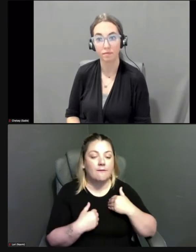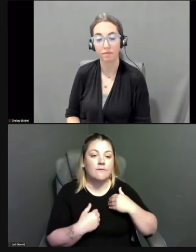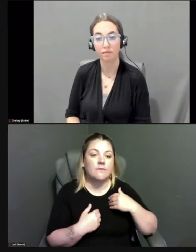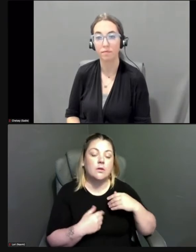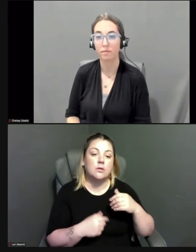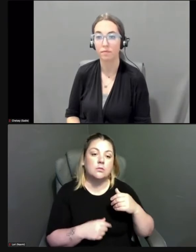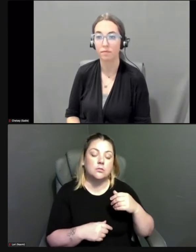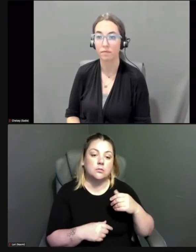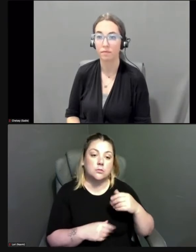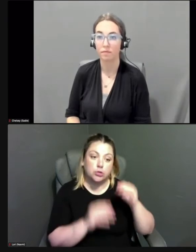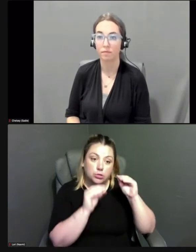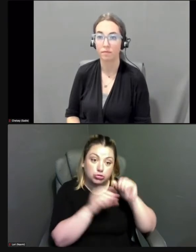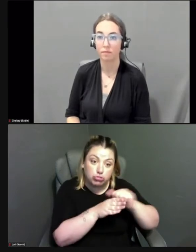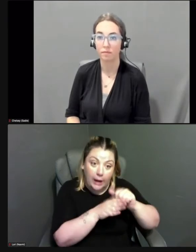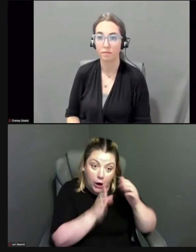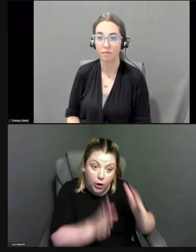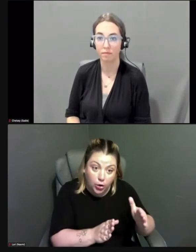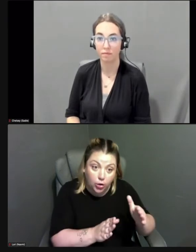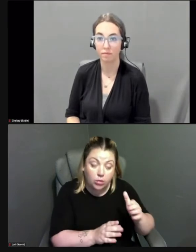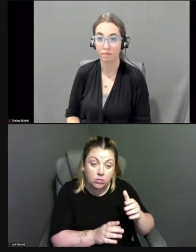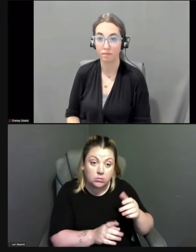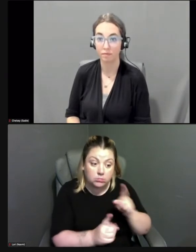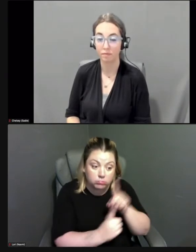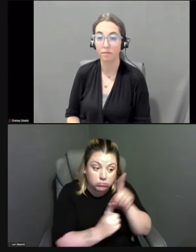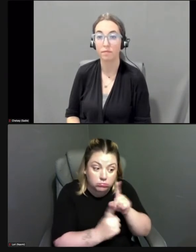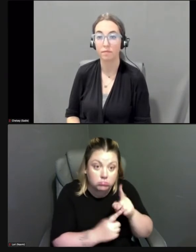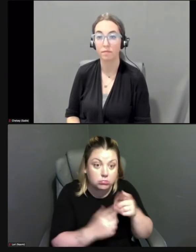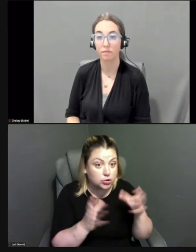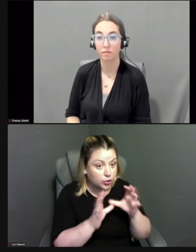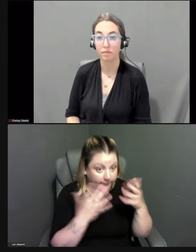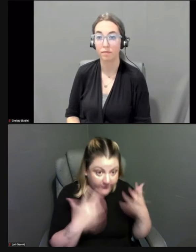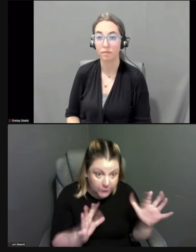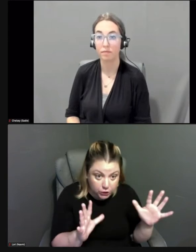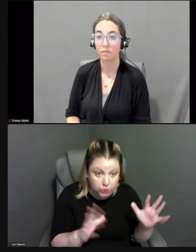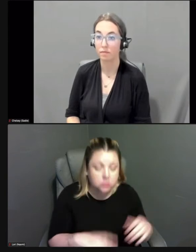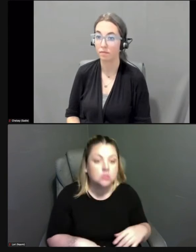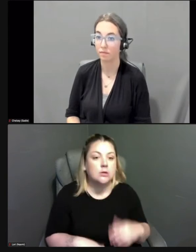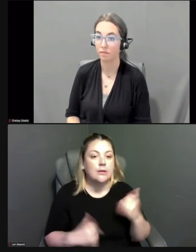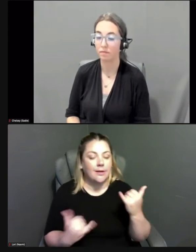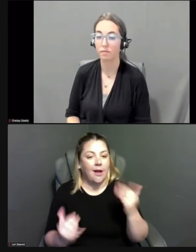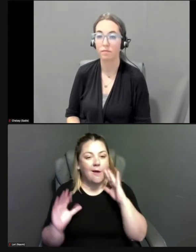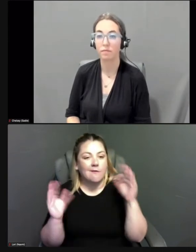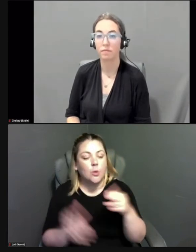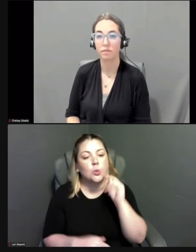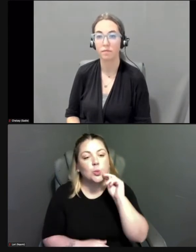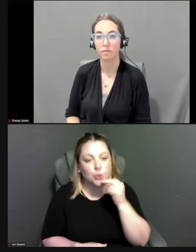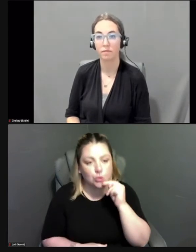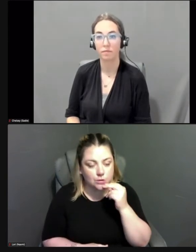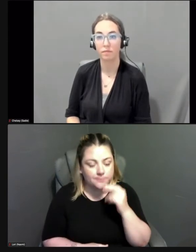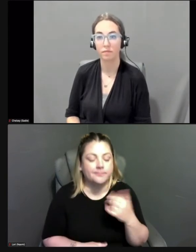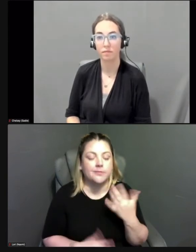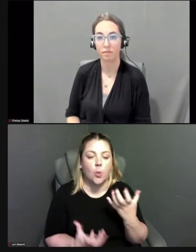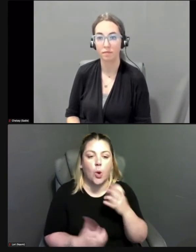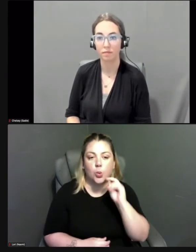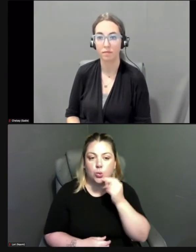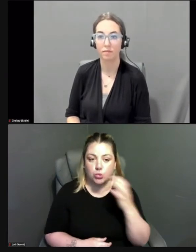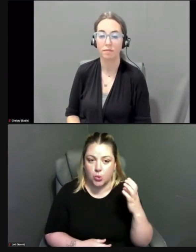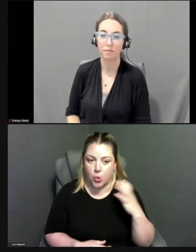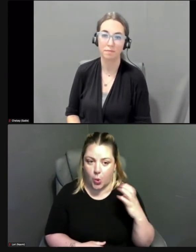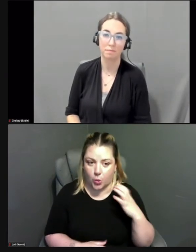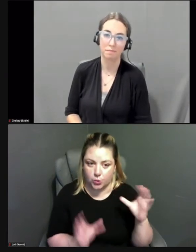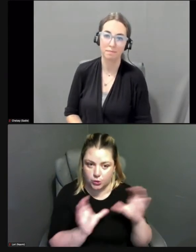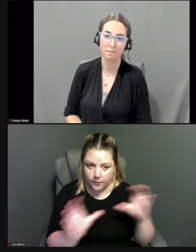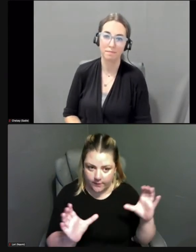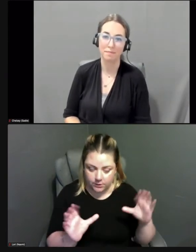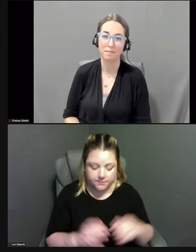certification, and I went ahead and got a nutrition certification too, a nutrition coaching certification, which